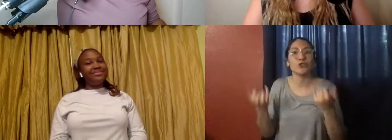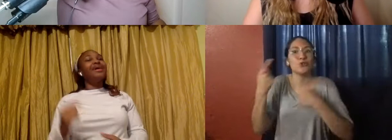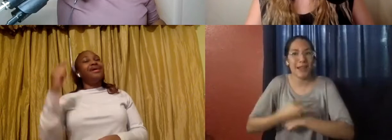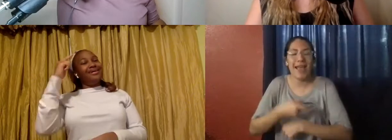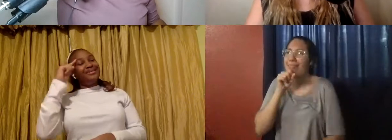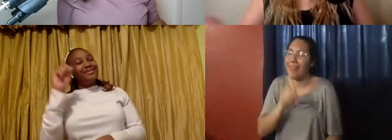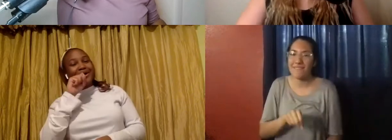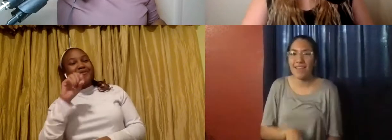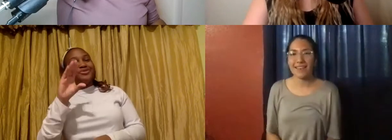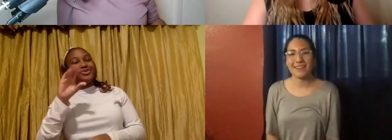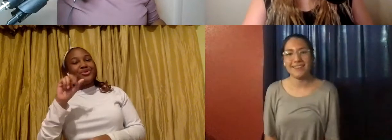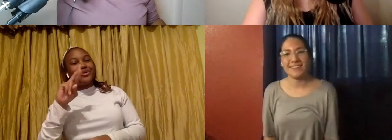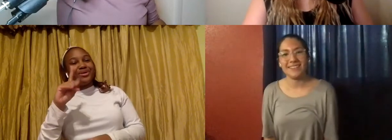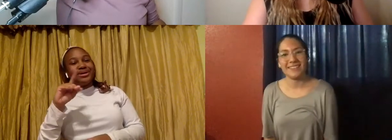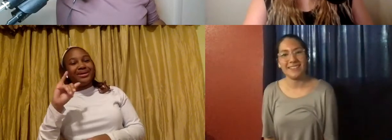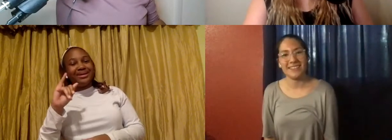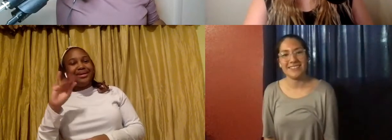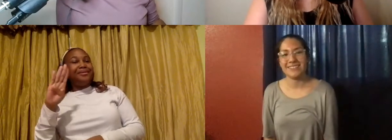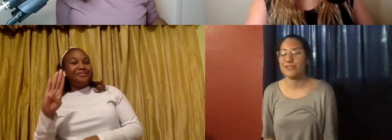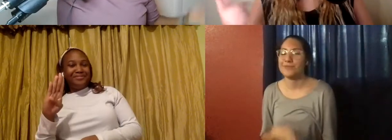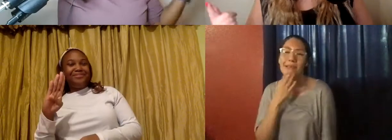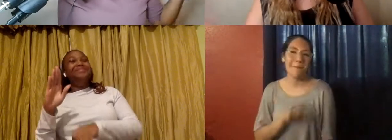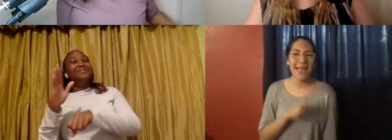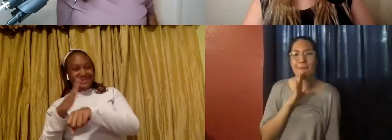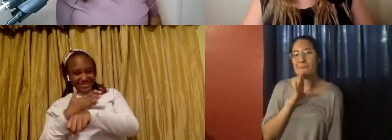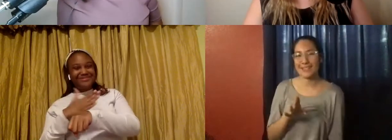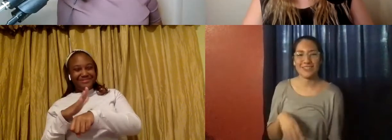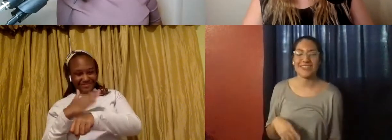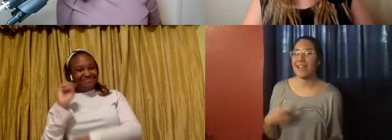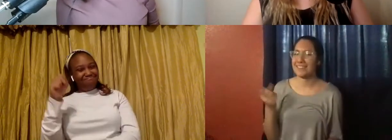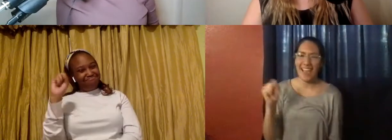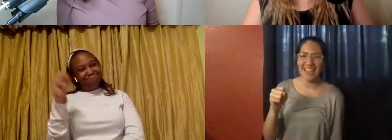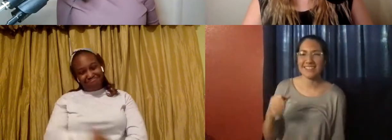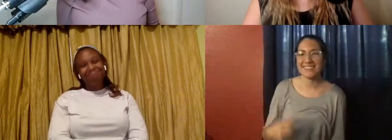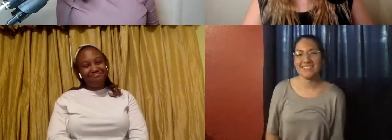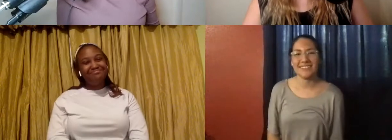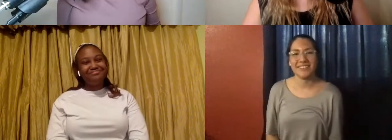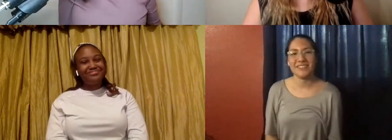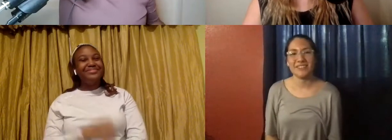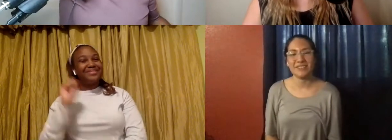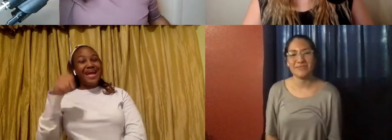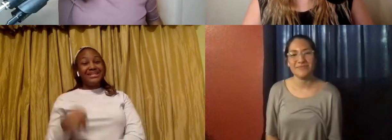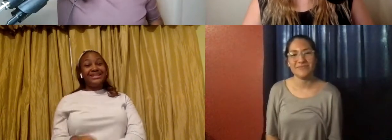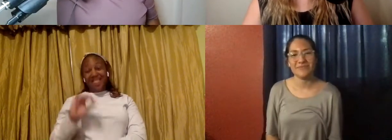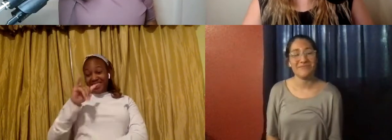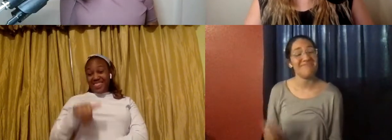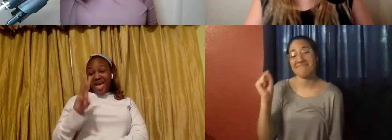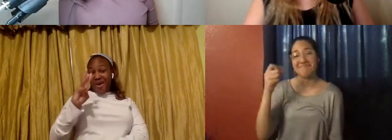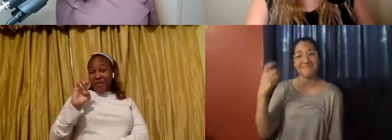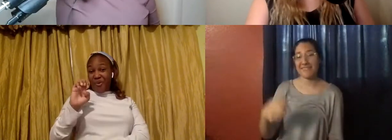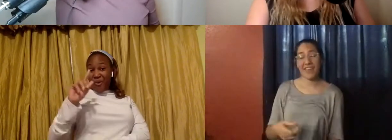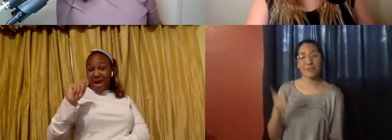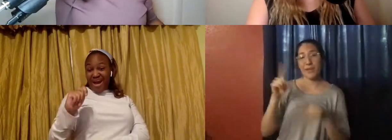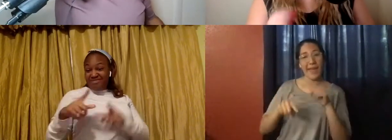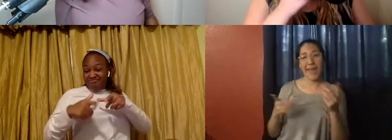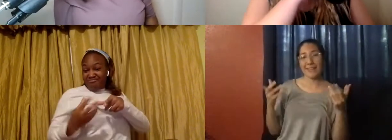song. You can't get enough. Bad bitch. Like, yes. Yeah, exactly. Yeah. That wet ass pussy. You can't get enough of it. You know? Can't. It's real